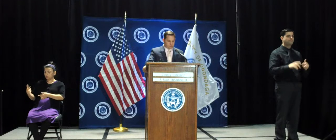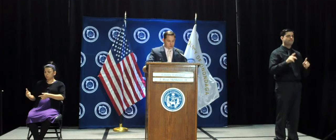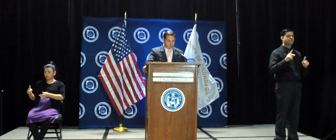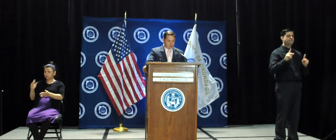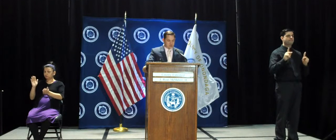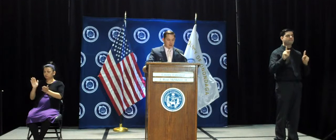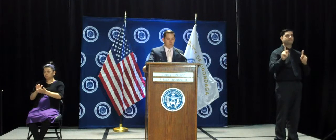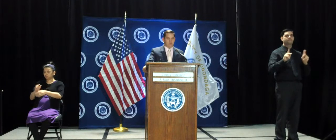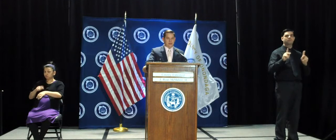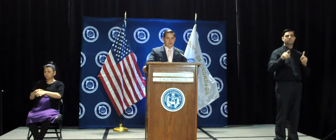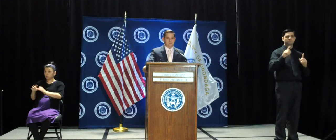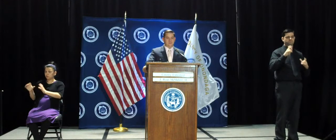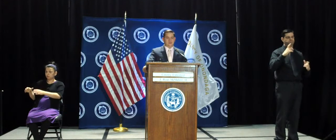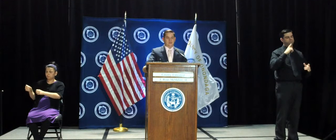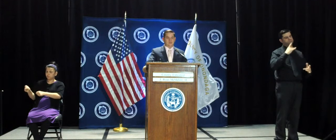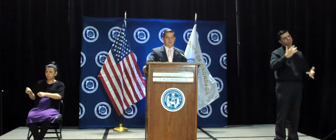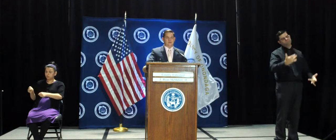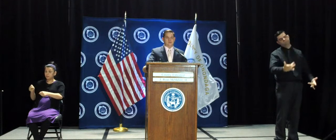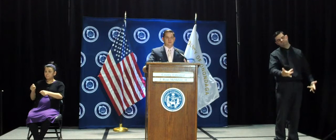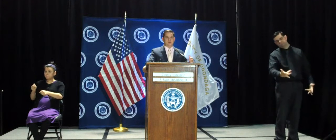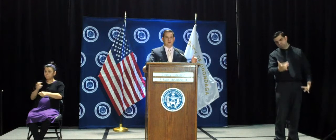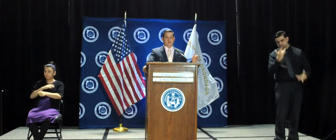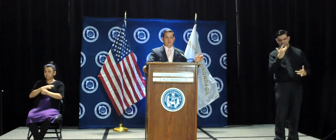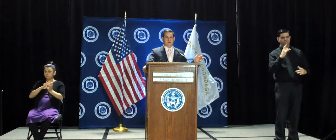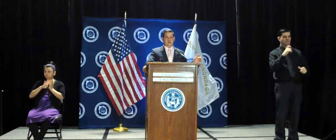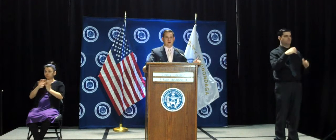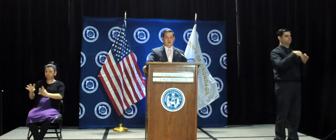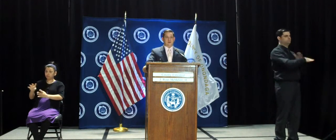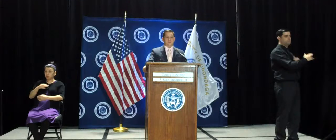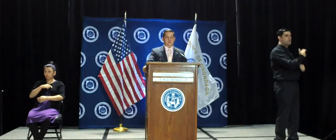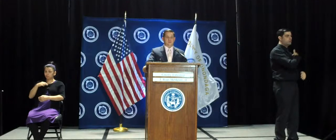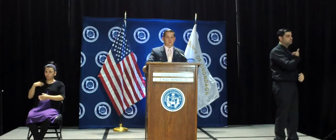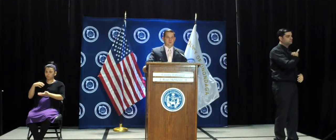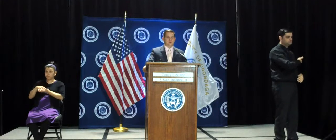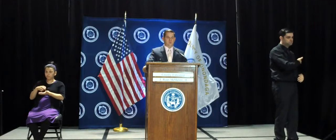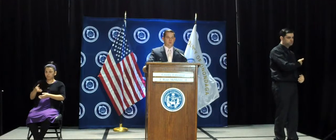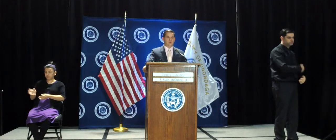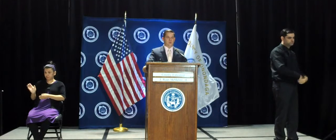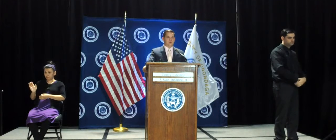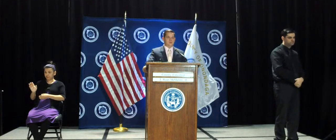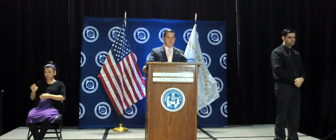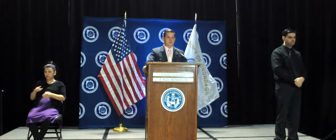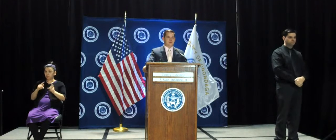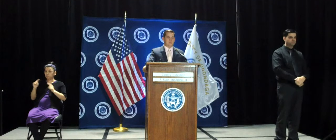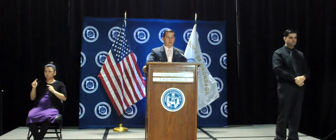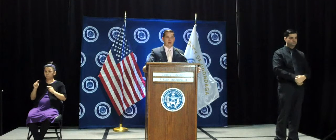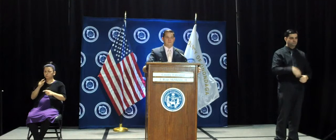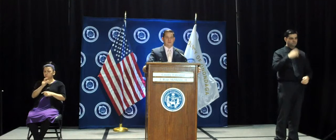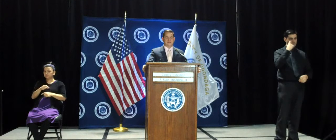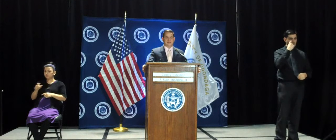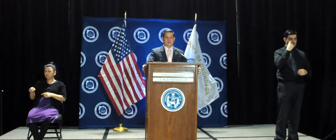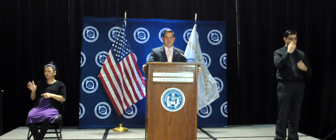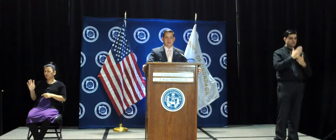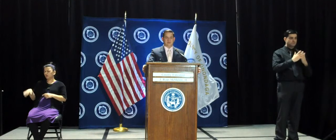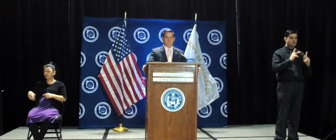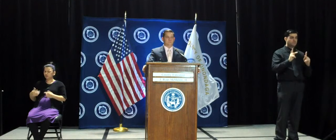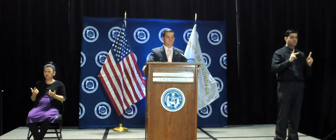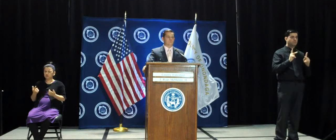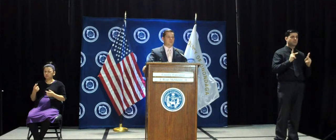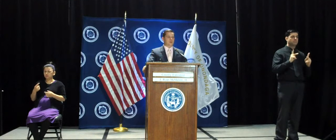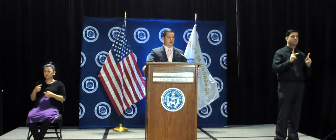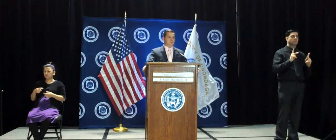have downplayed this as being a situation where only certain demographics get